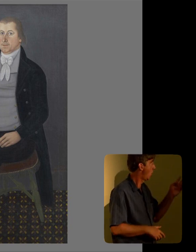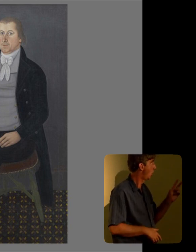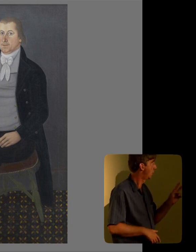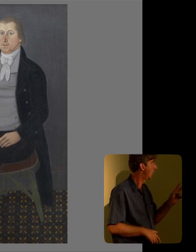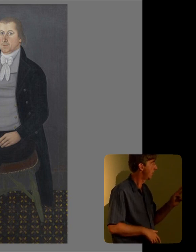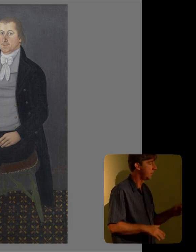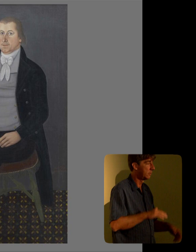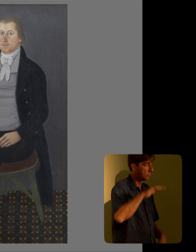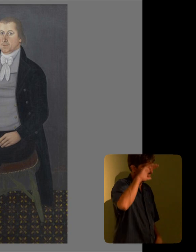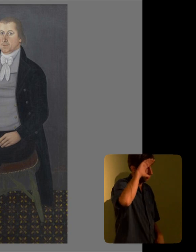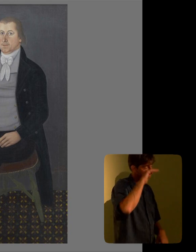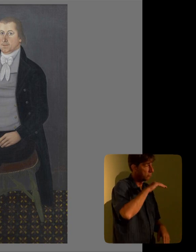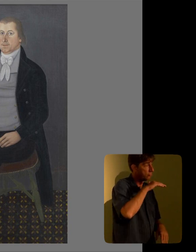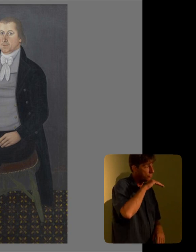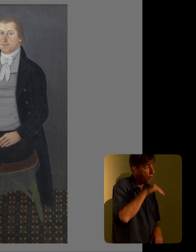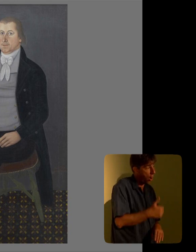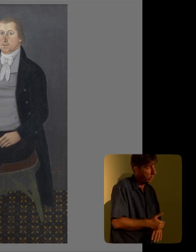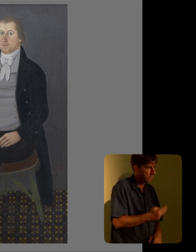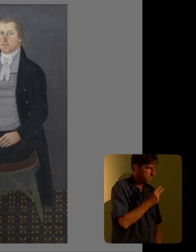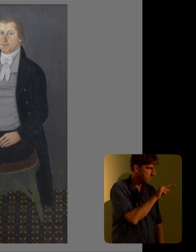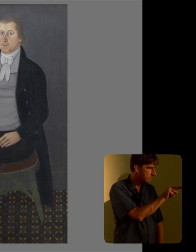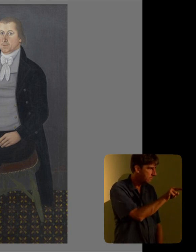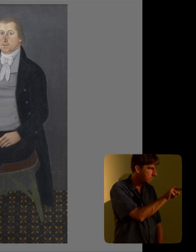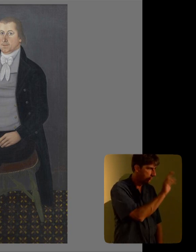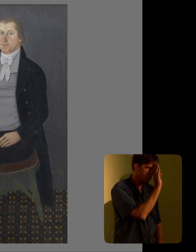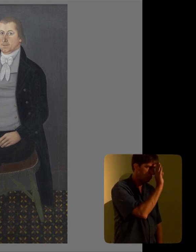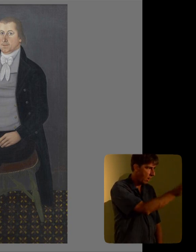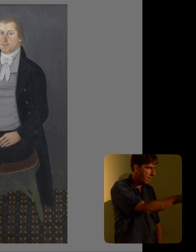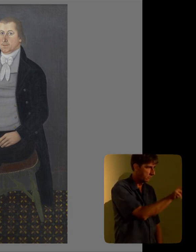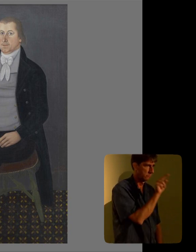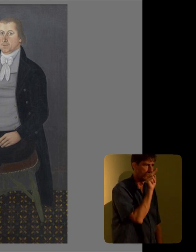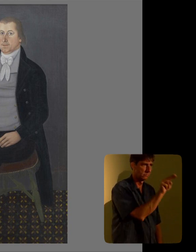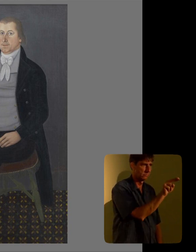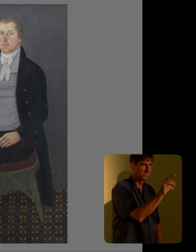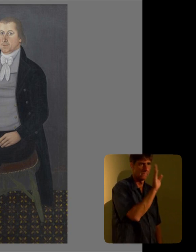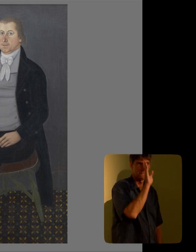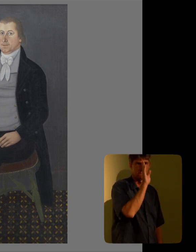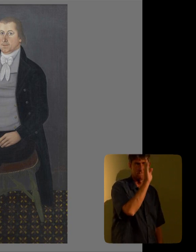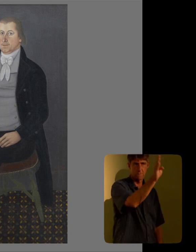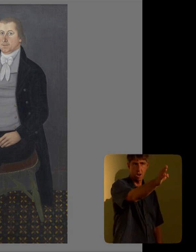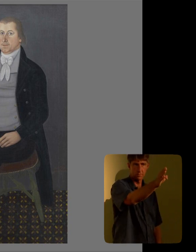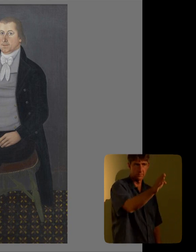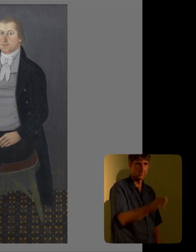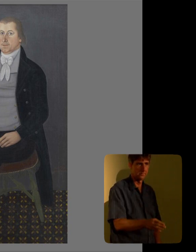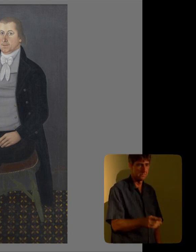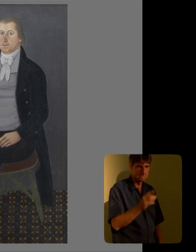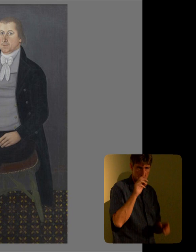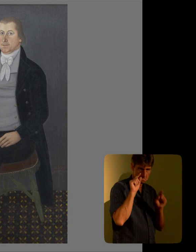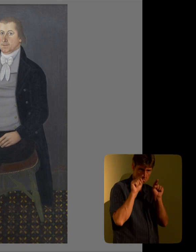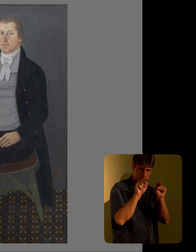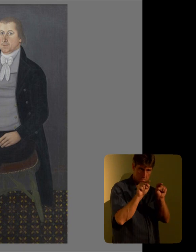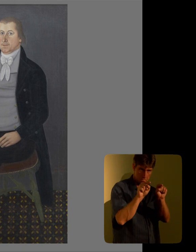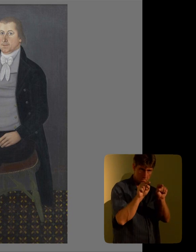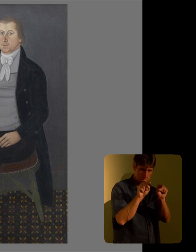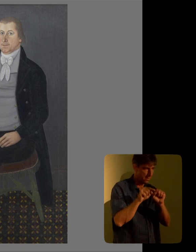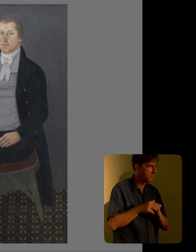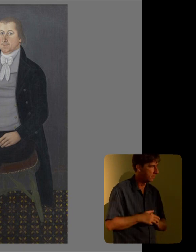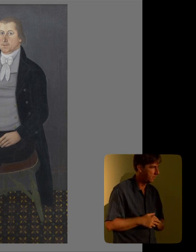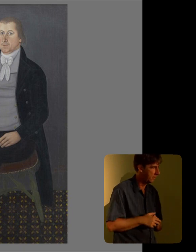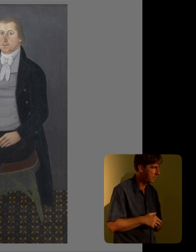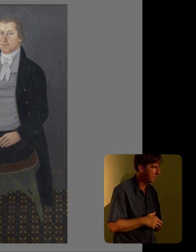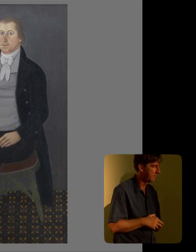that child's gaze upon you. Very frontal, forthright, just strikingly engaging. That